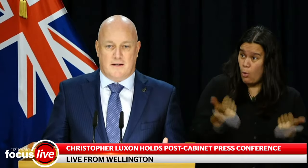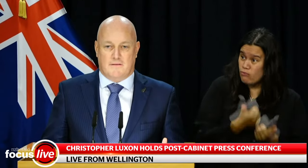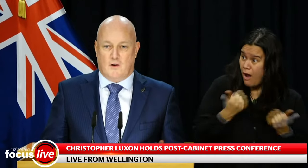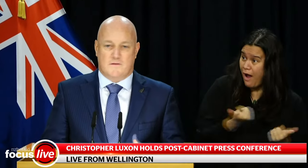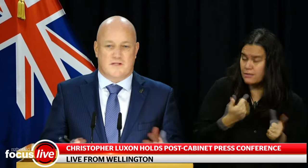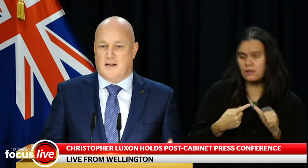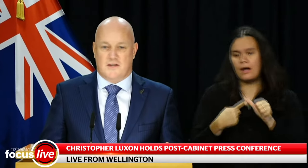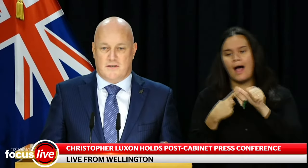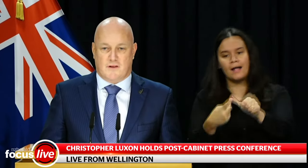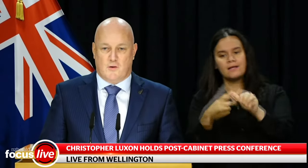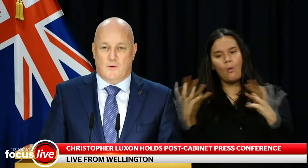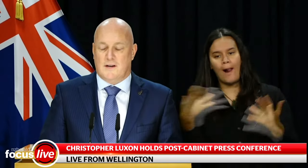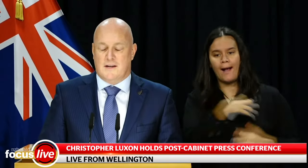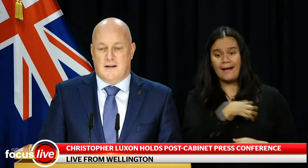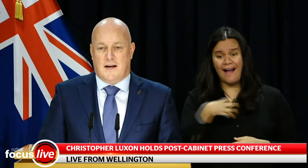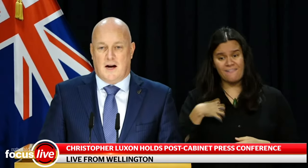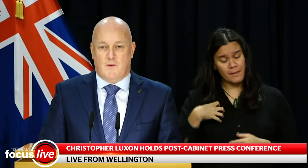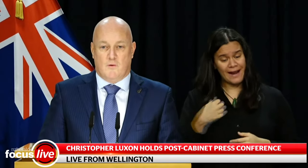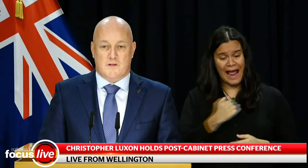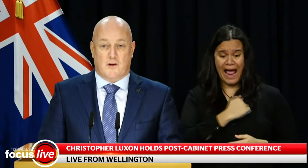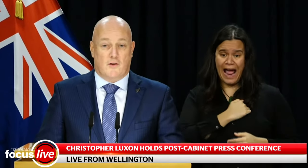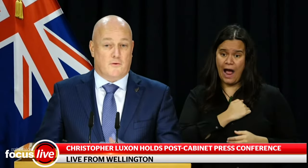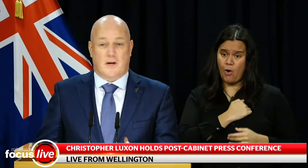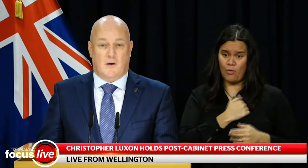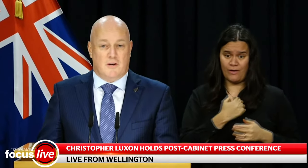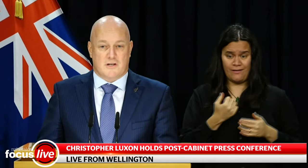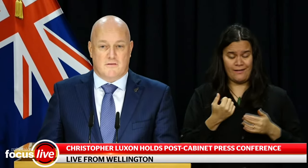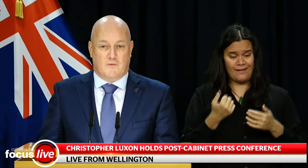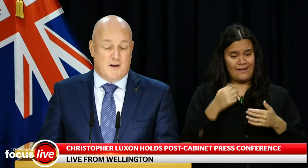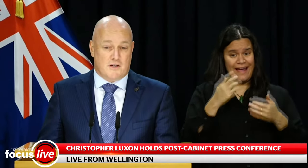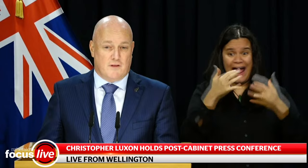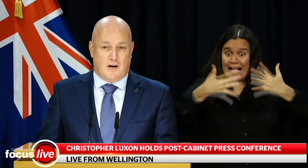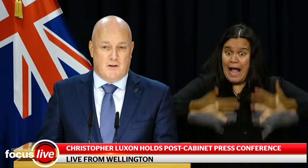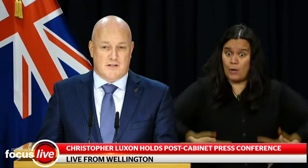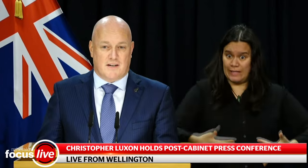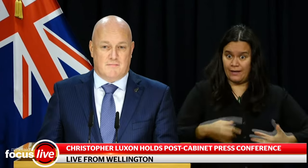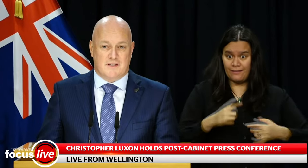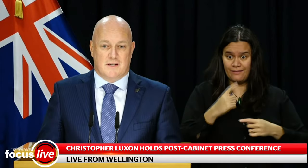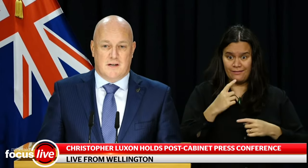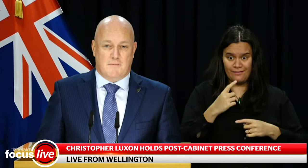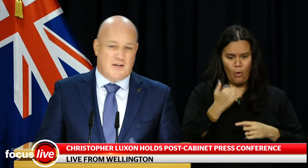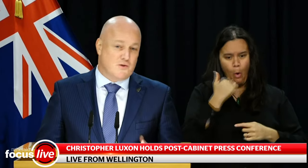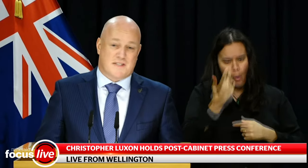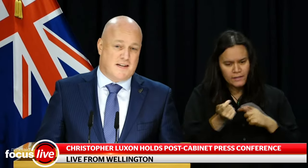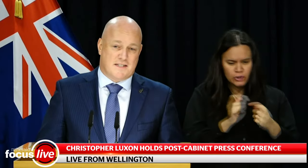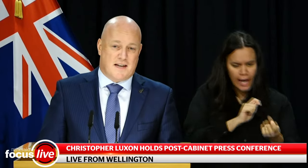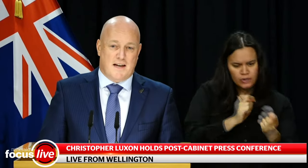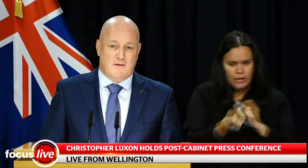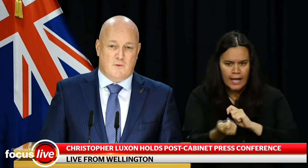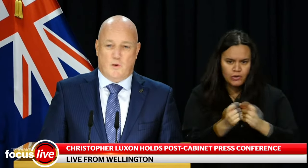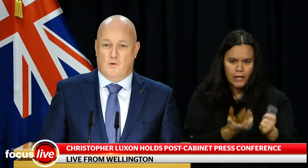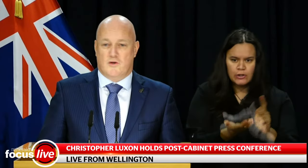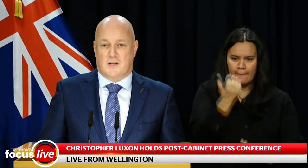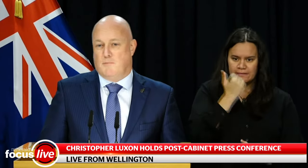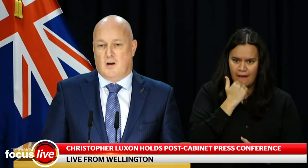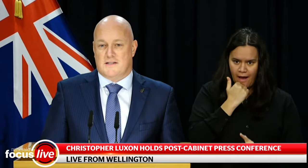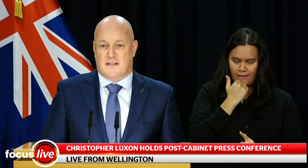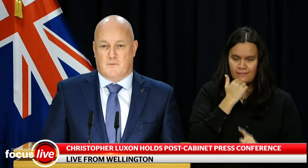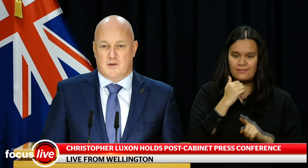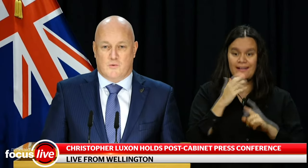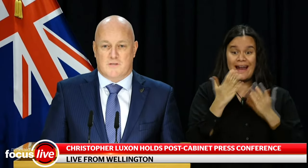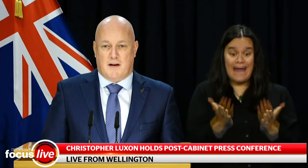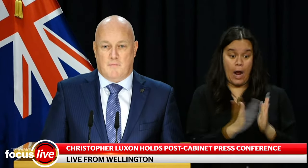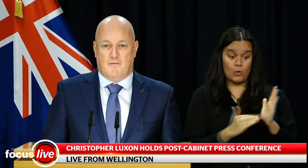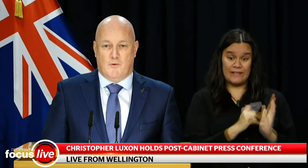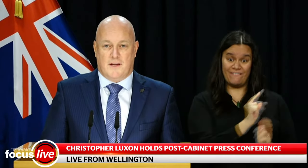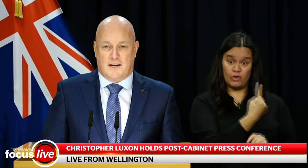dynamic. It evolves and changes every quarter. We've also gone through a formation of a coalition government. But as you're seeing today, we're launching the policy